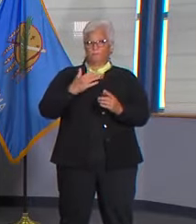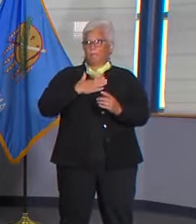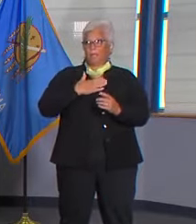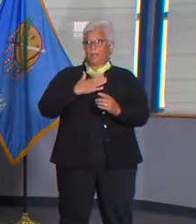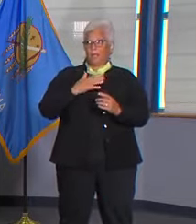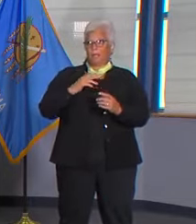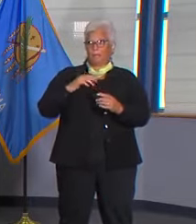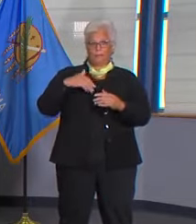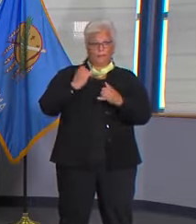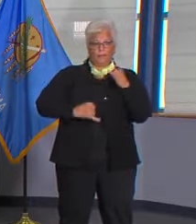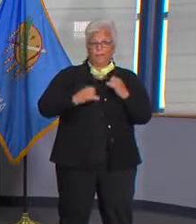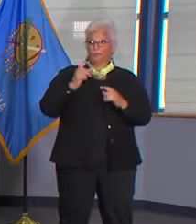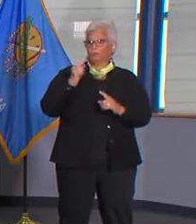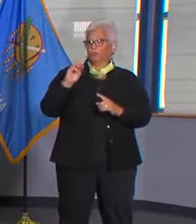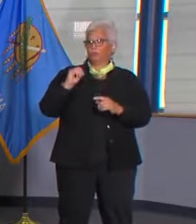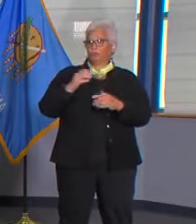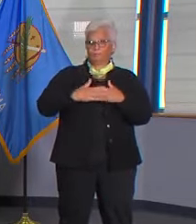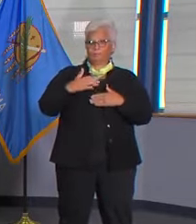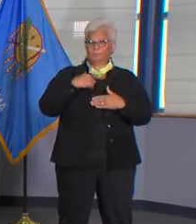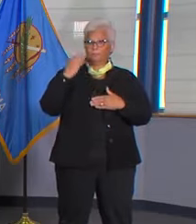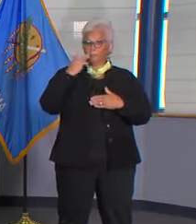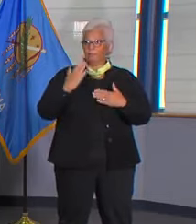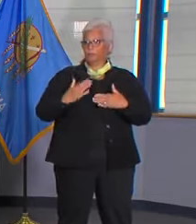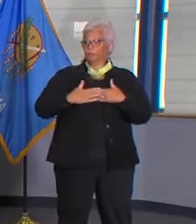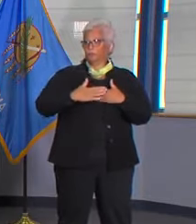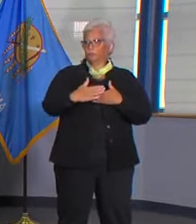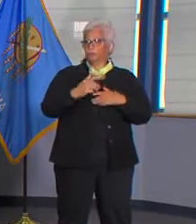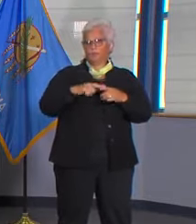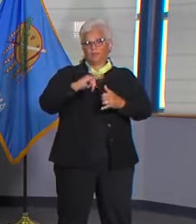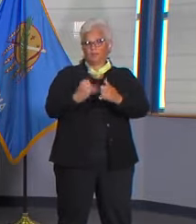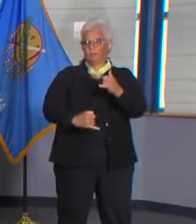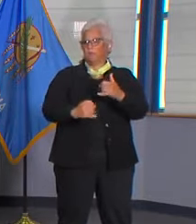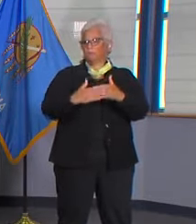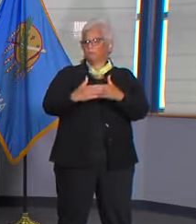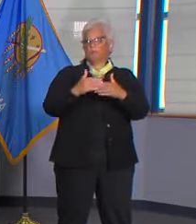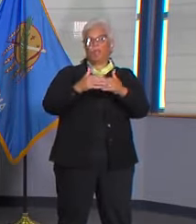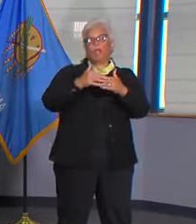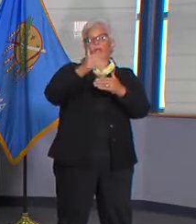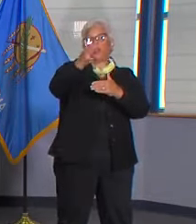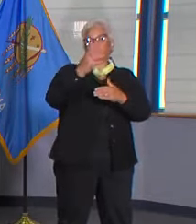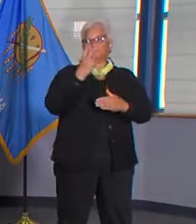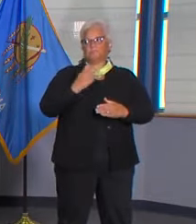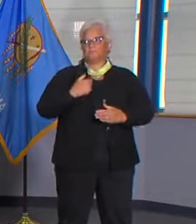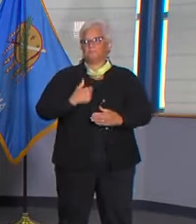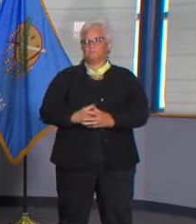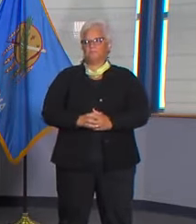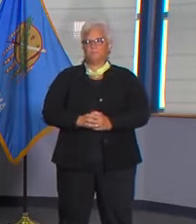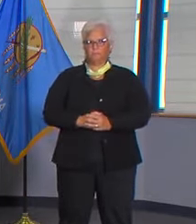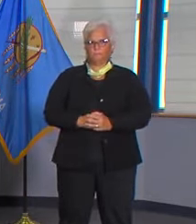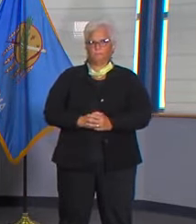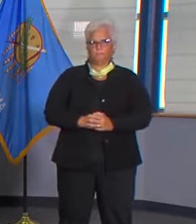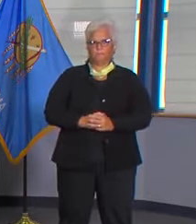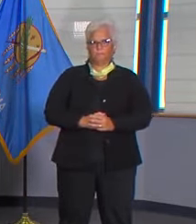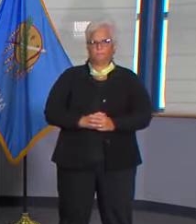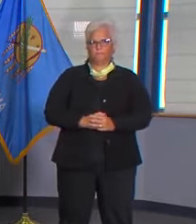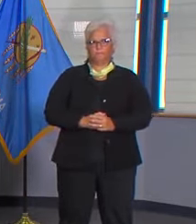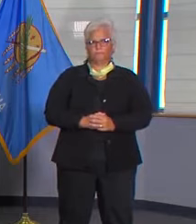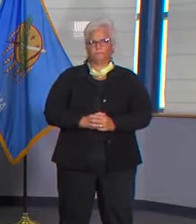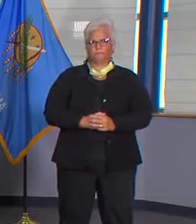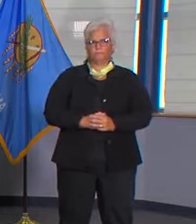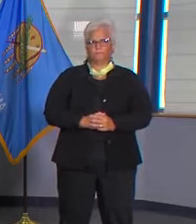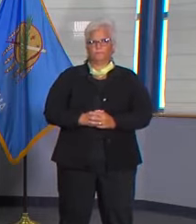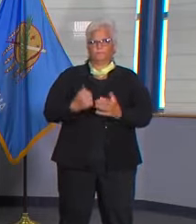anything. And so everything that I'm going to do, whether it's in response to this or anything else over the next 4 years, is solely going to